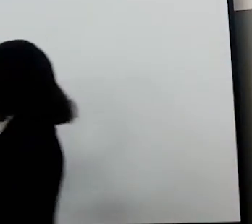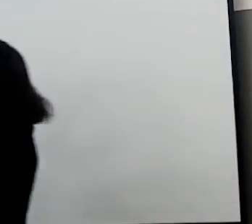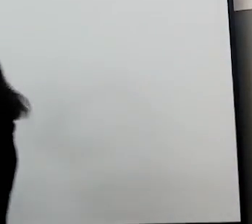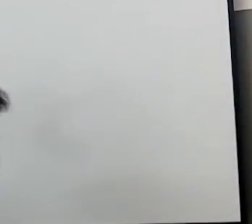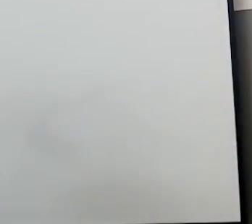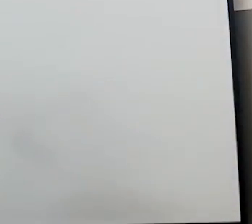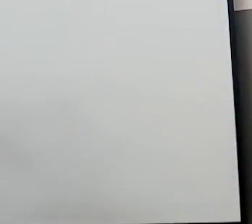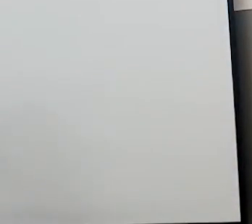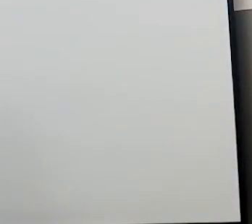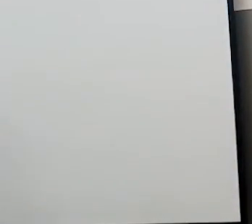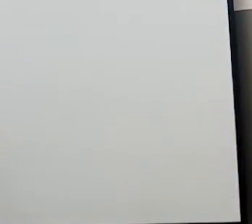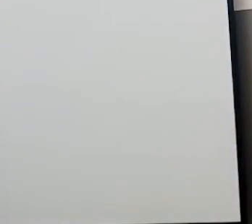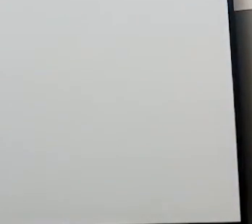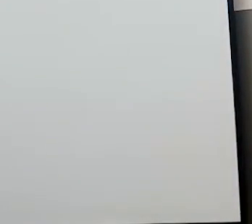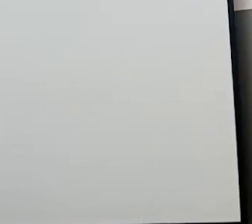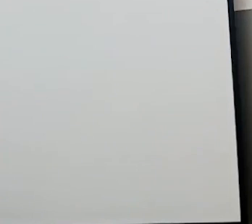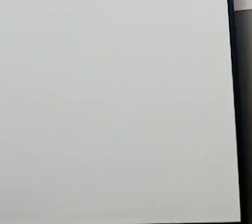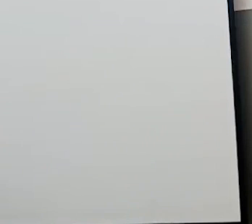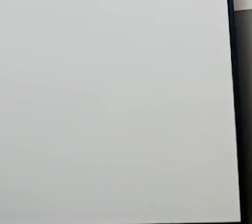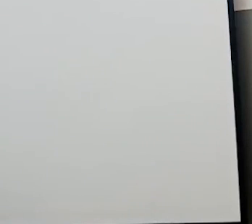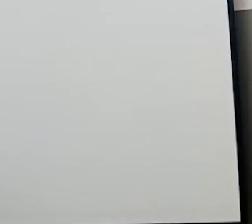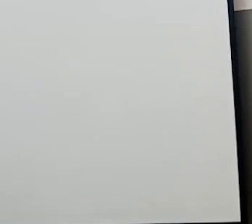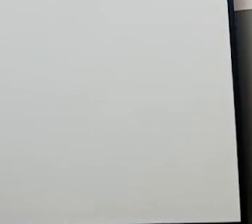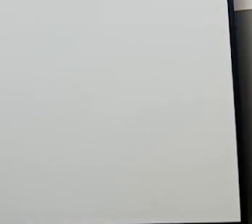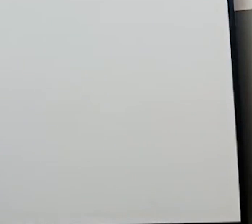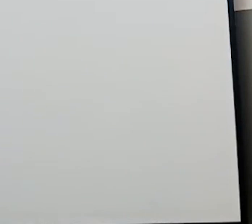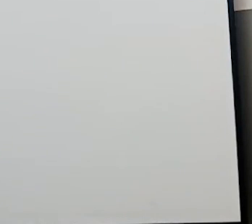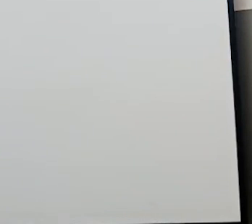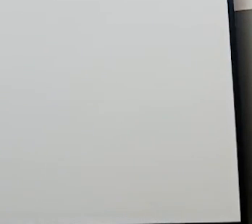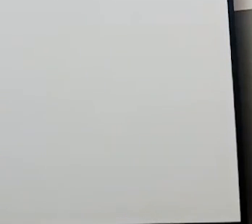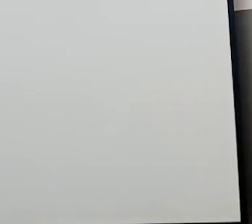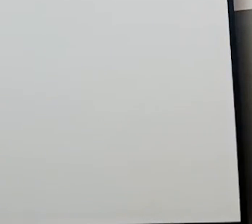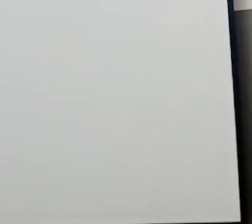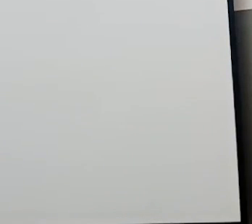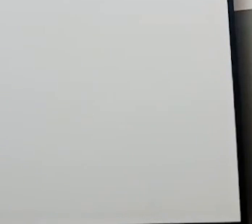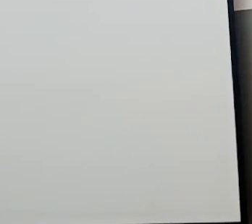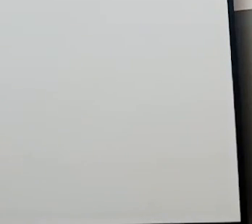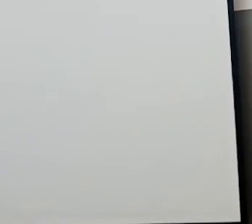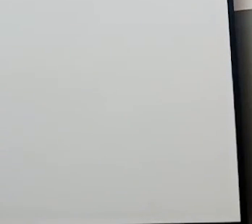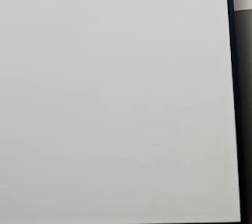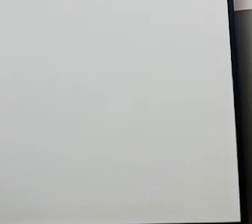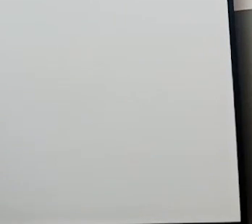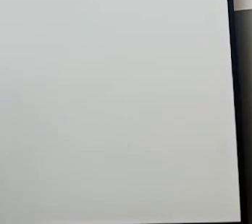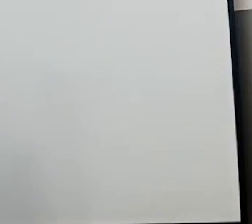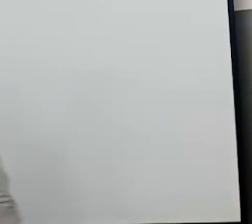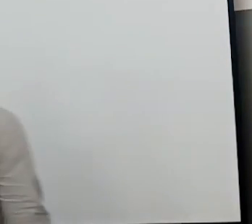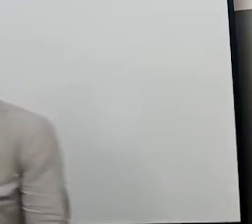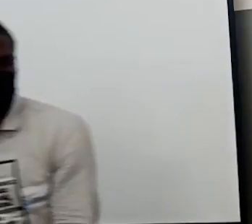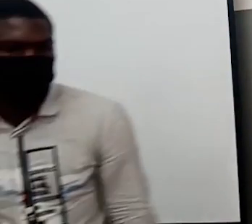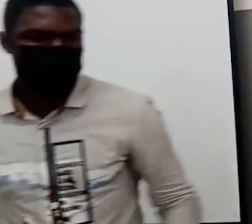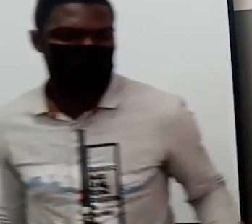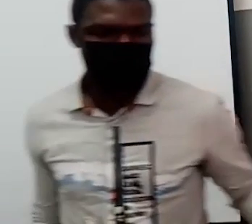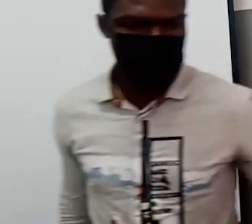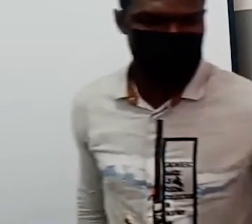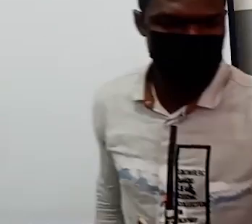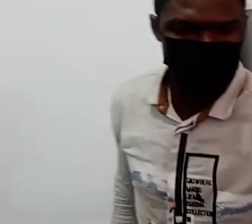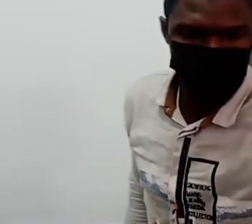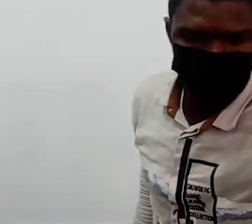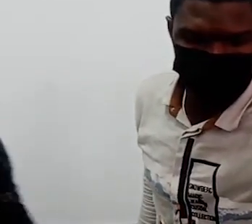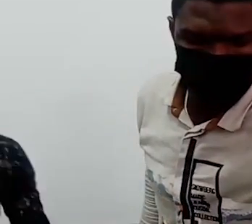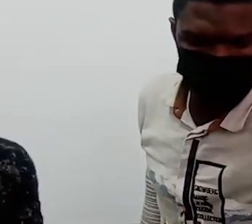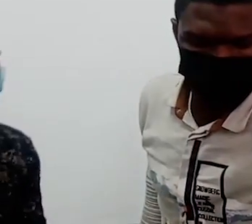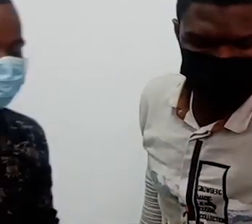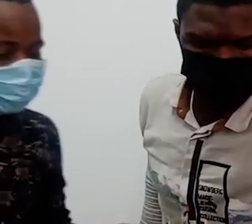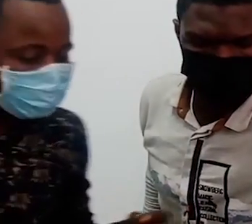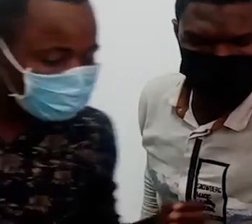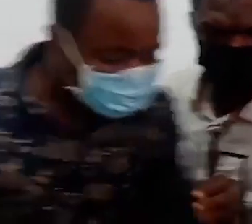thank you very much, Mr. Jones. Questions, please. We take four questions, so we call